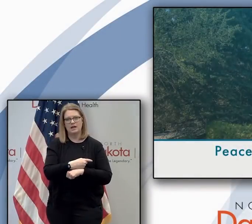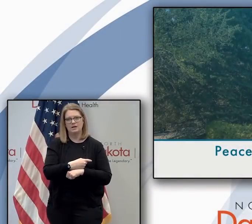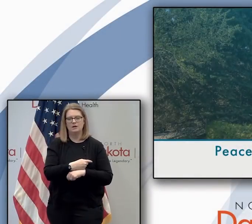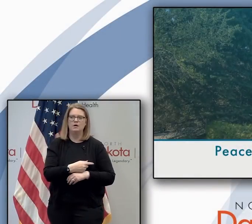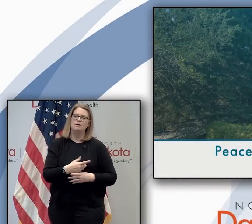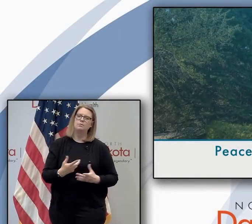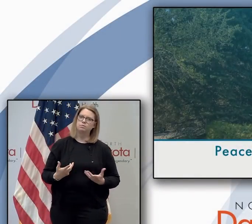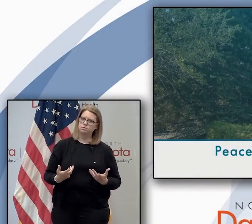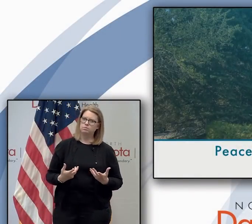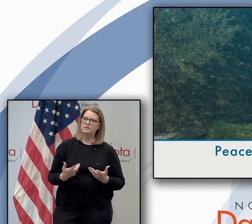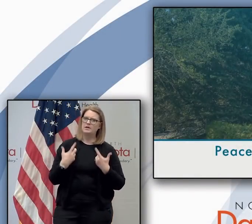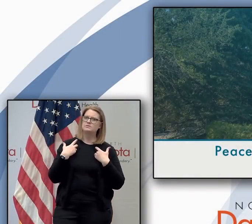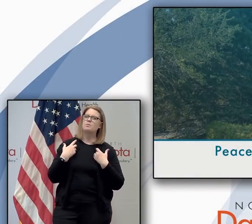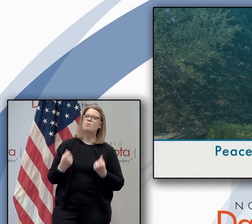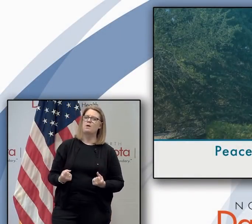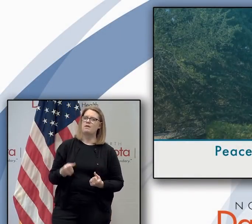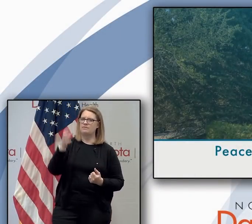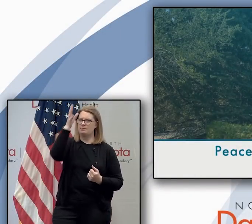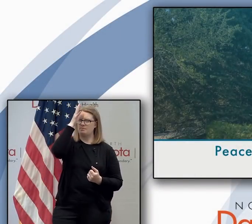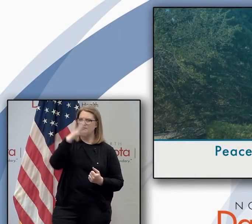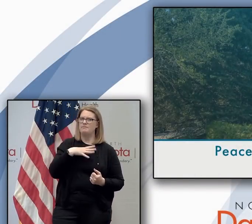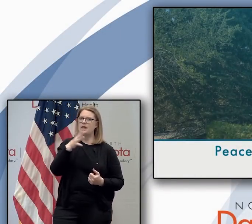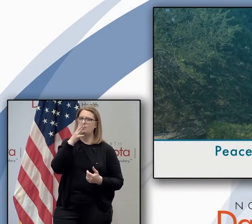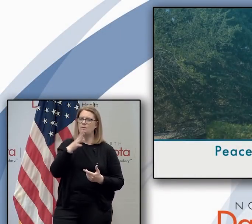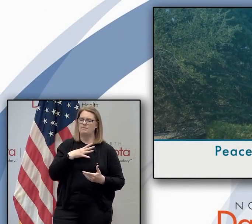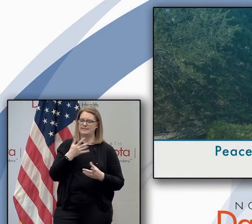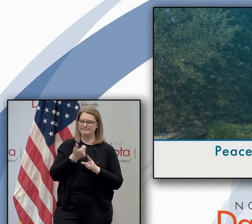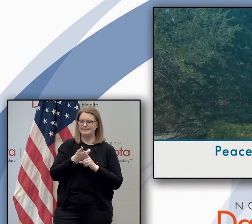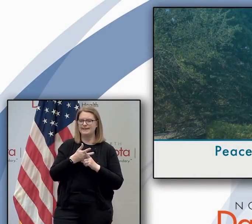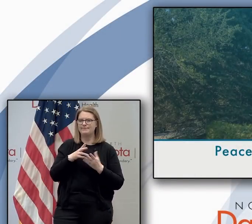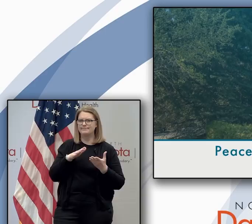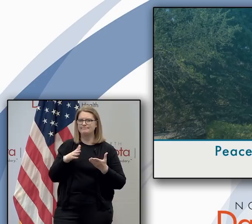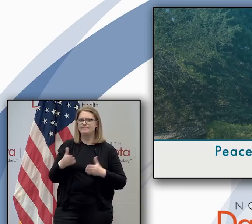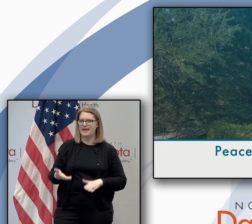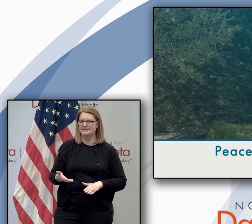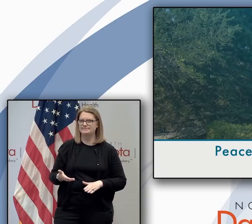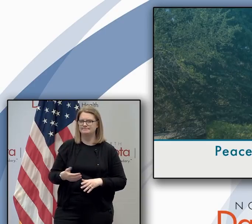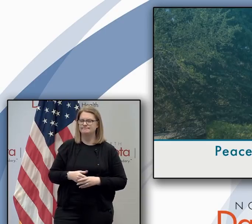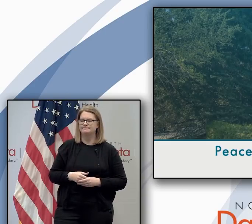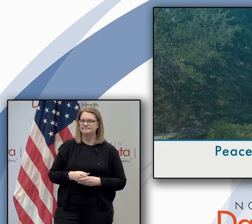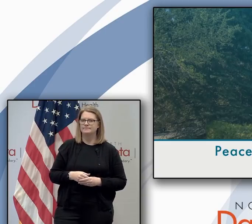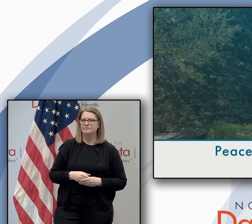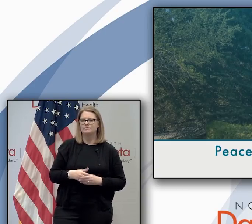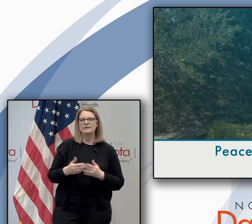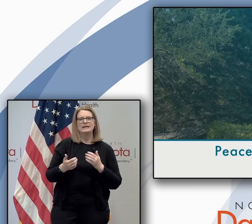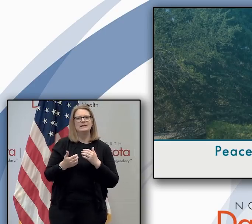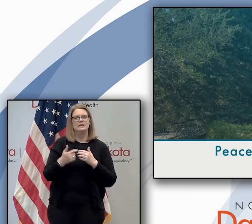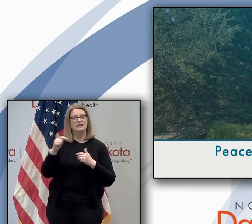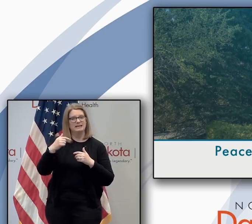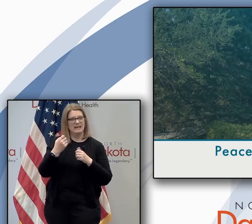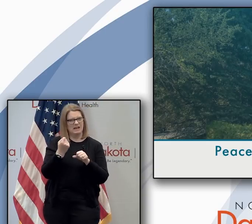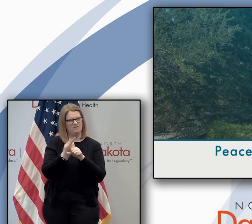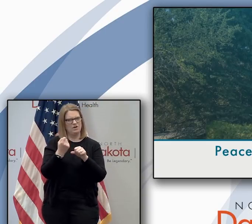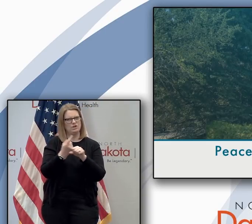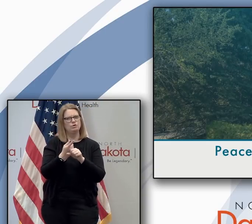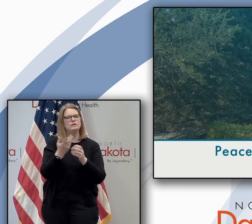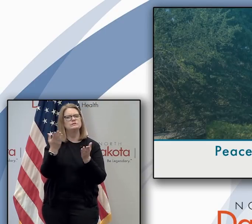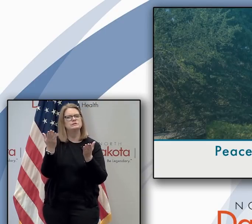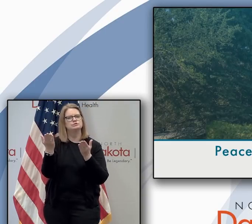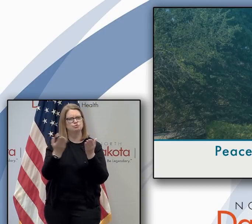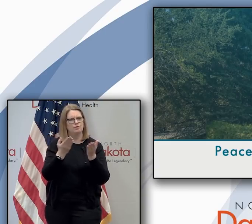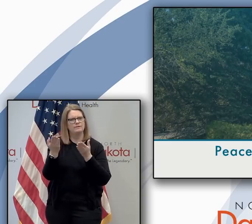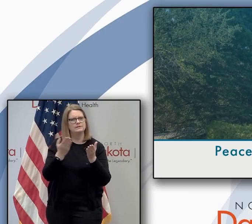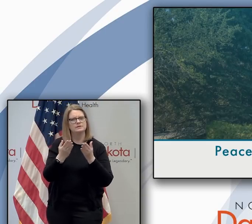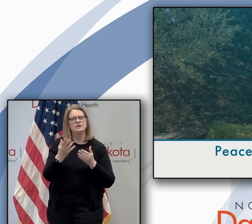brave men and women who've made the ultimate sacrifice. Each year, there's a ceremony here on the Capitol grounds at the Peace